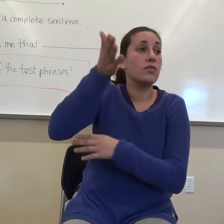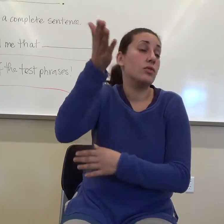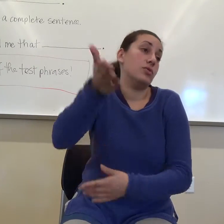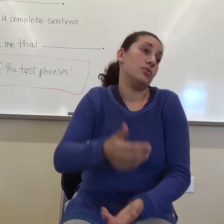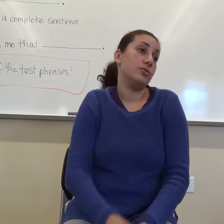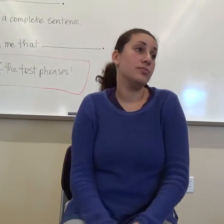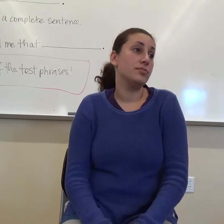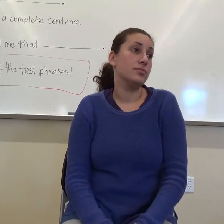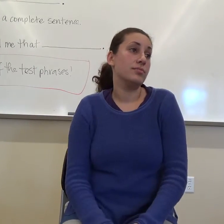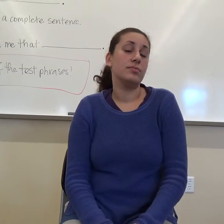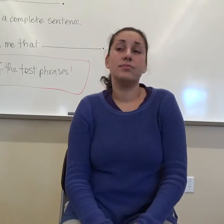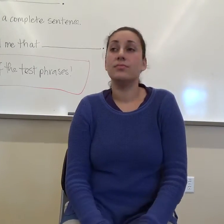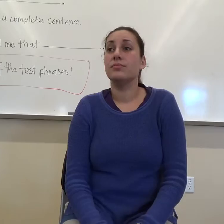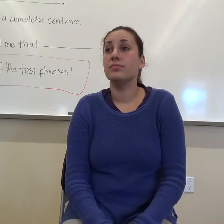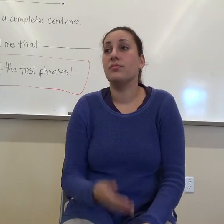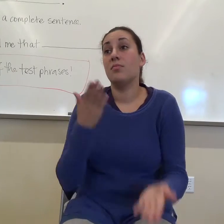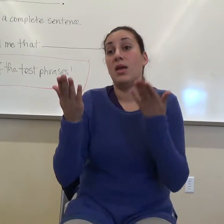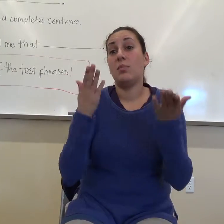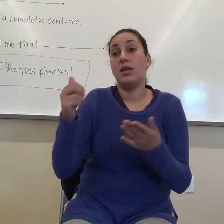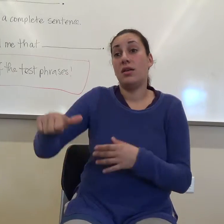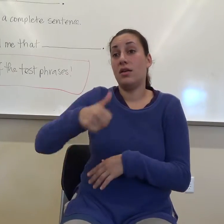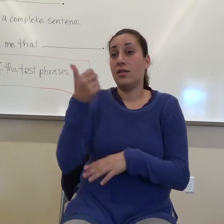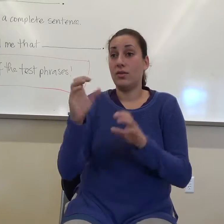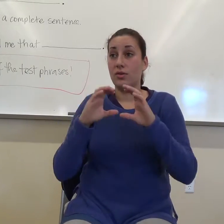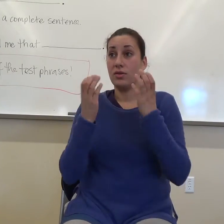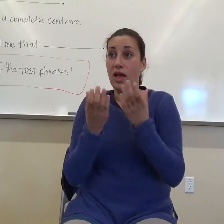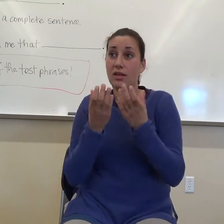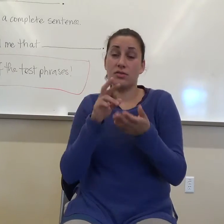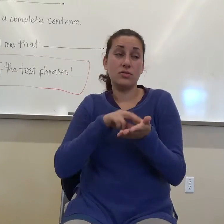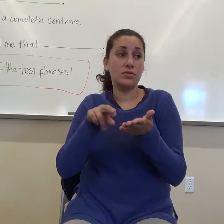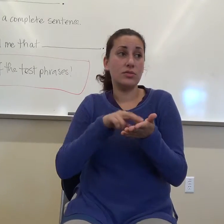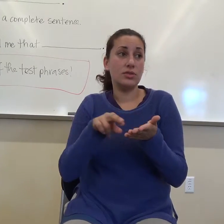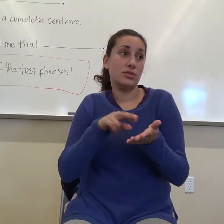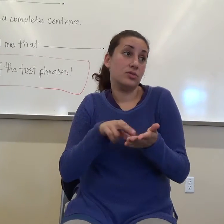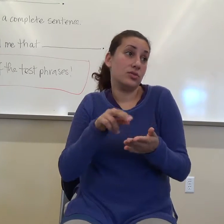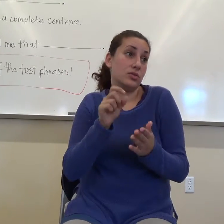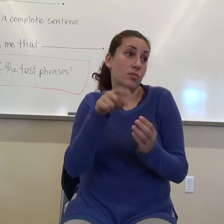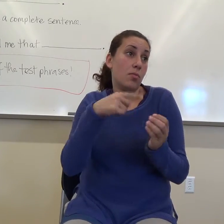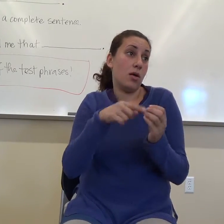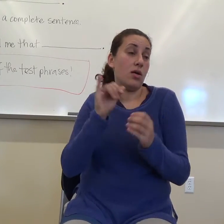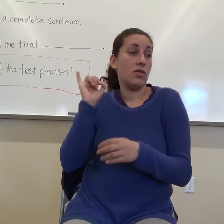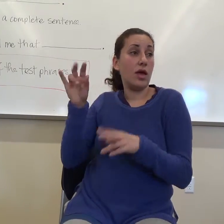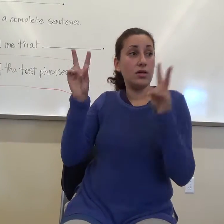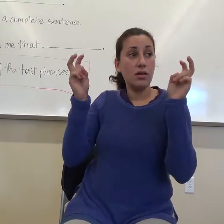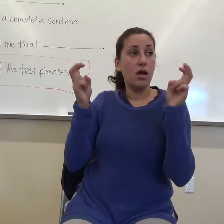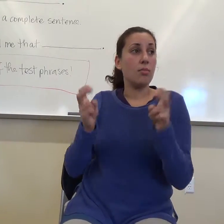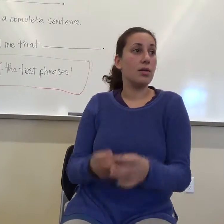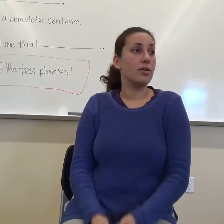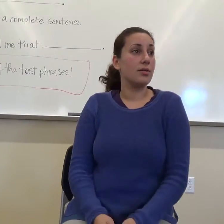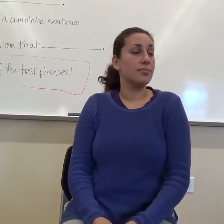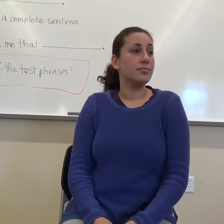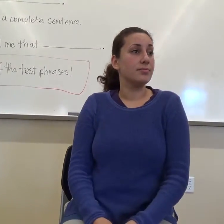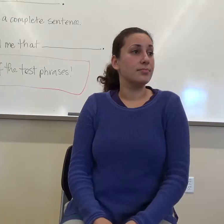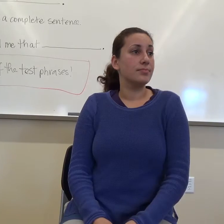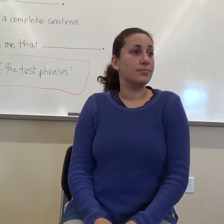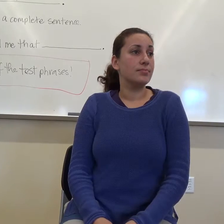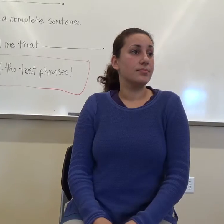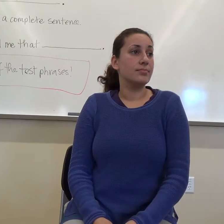interested enough in it and you remember, yeah, I want to find out exactly the answer to that question. That's a research